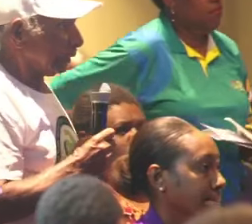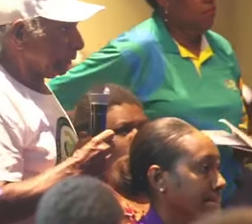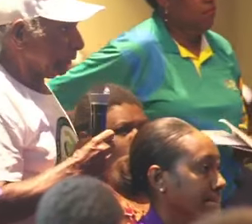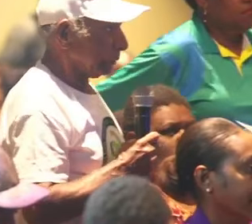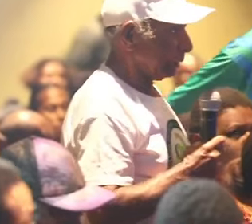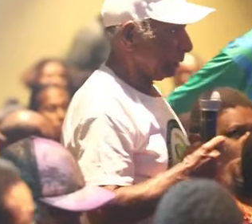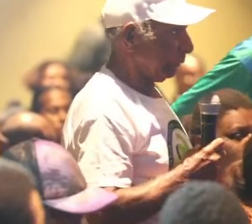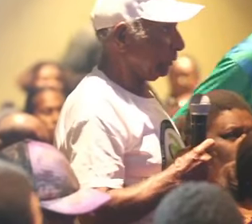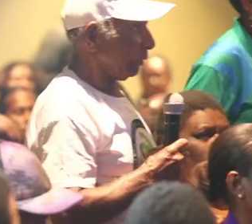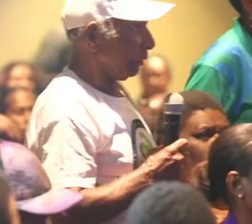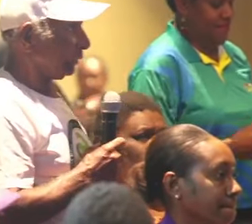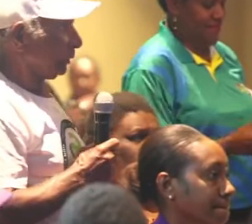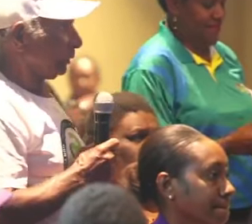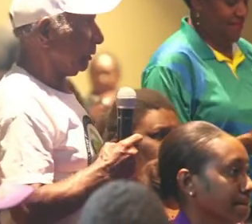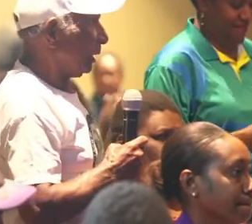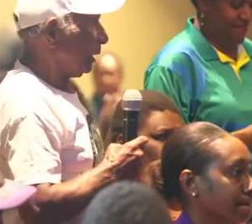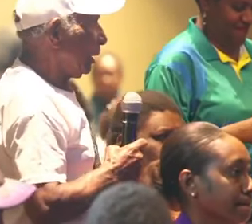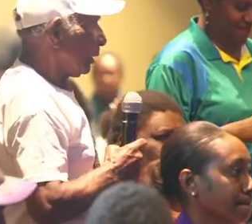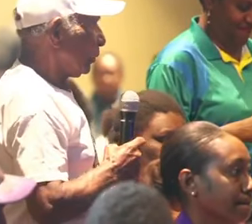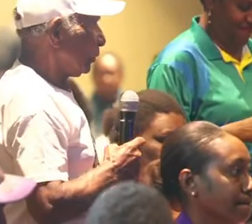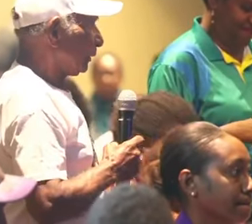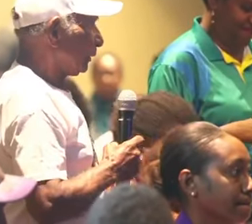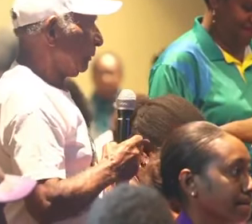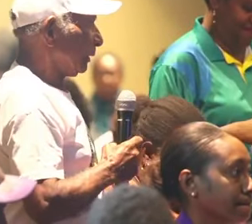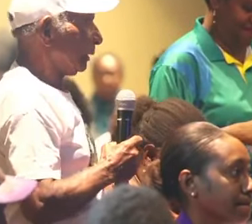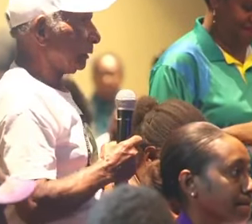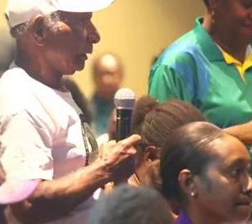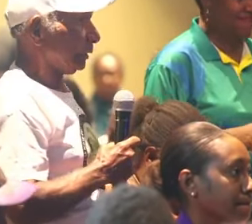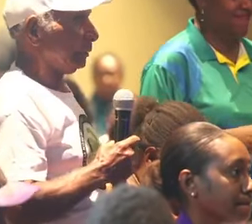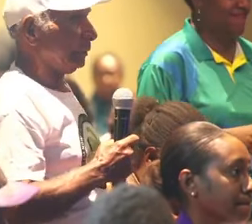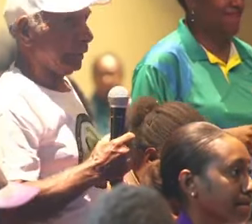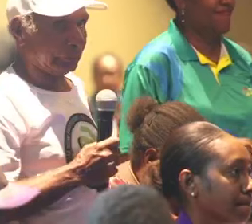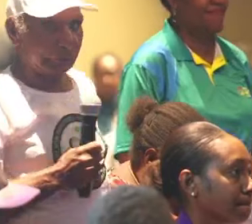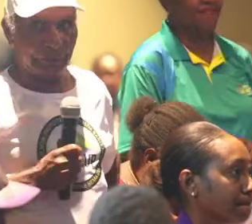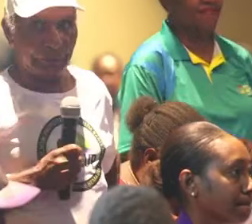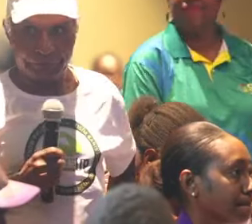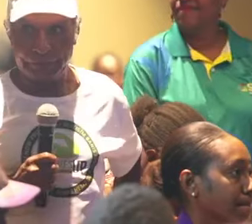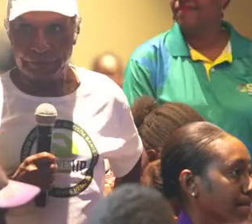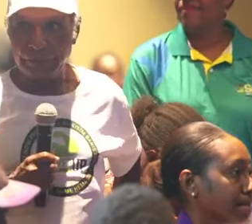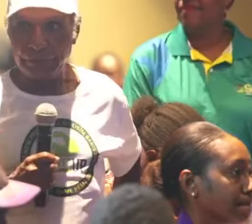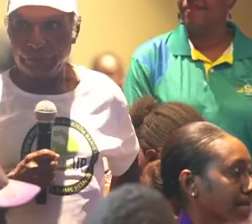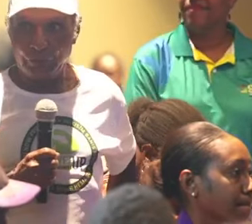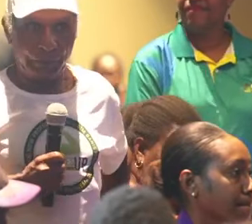Thank you. Revenue Commission Long, conducting this last session. Me like talk no